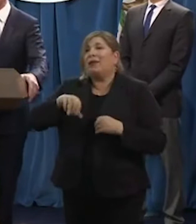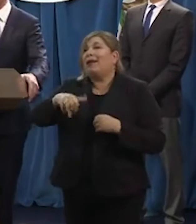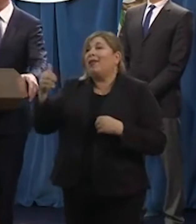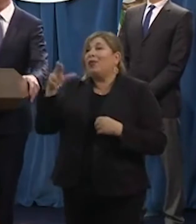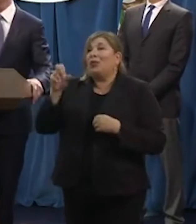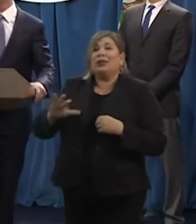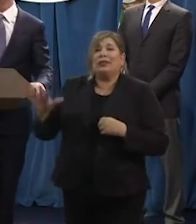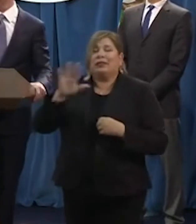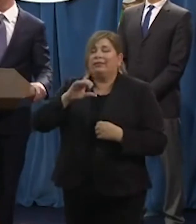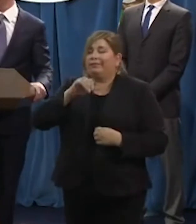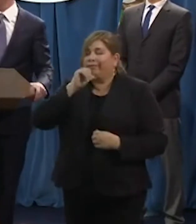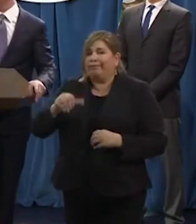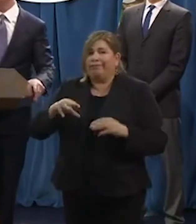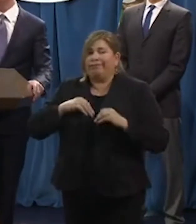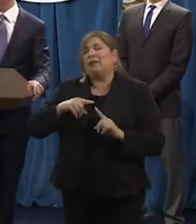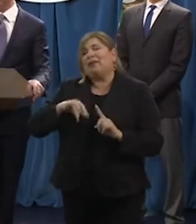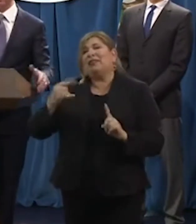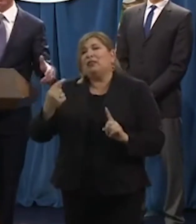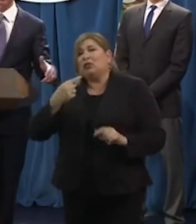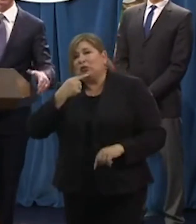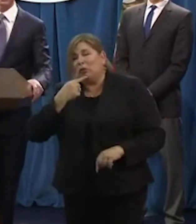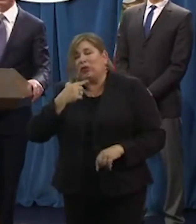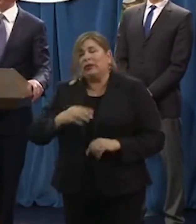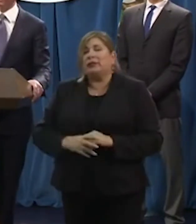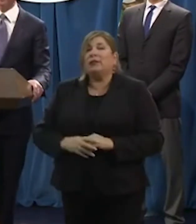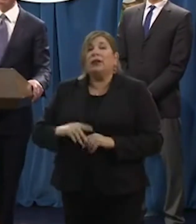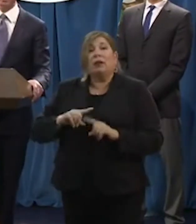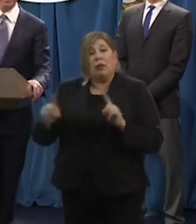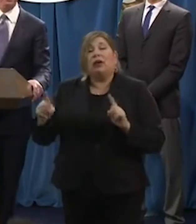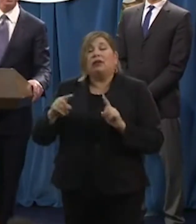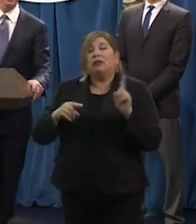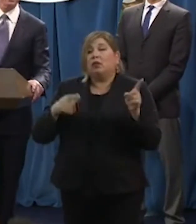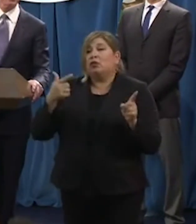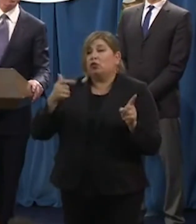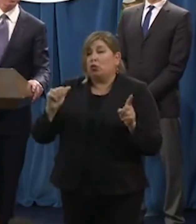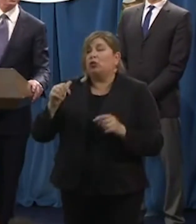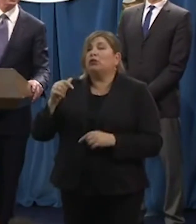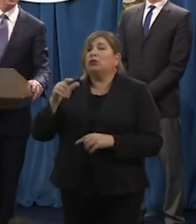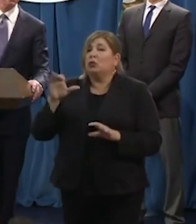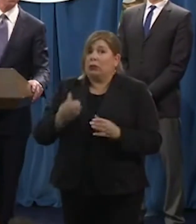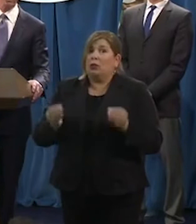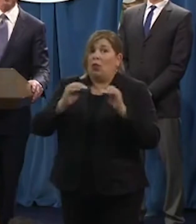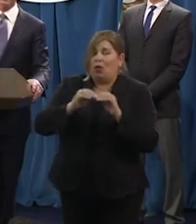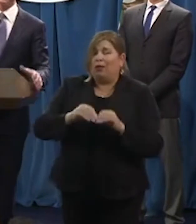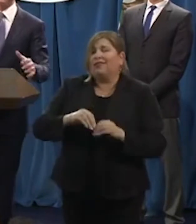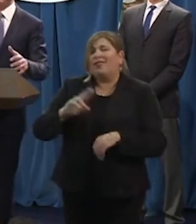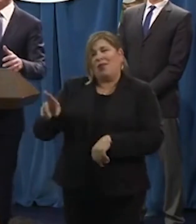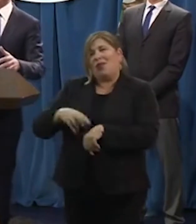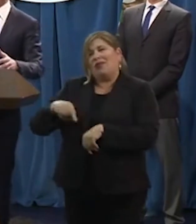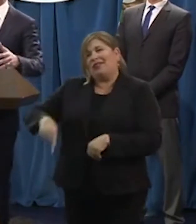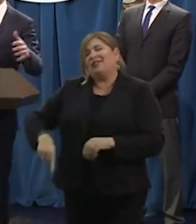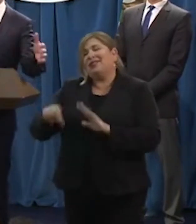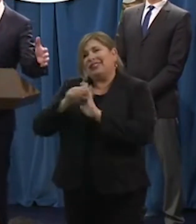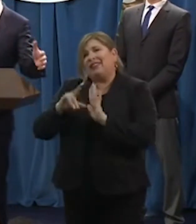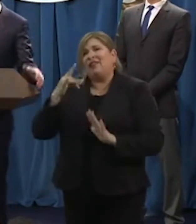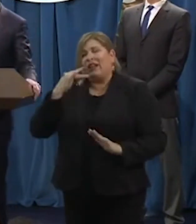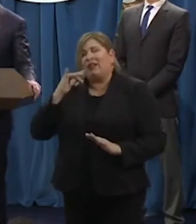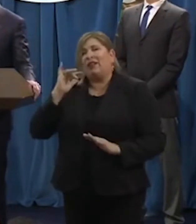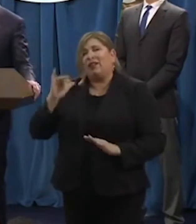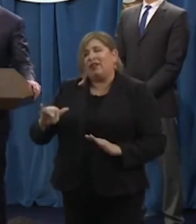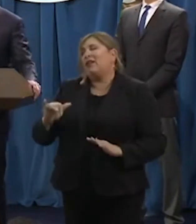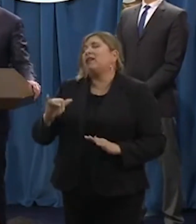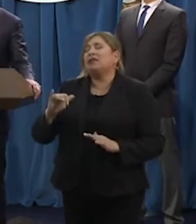Folks in Georgia are doing more, and the people, of course, the state of California have always done more. That is not helped in